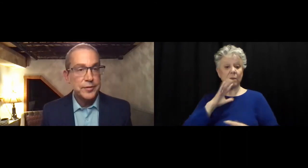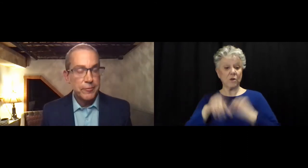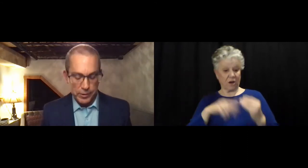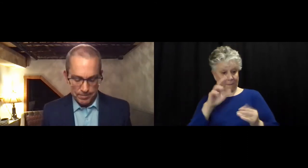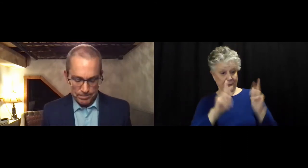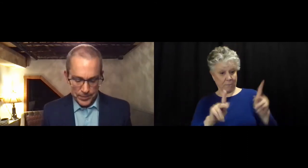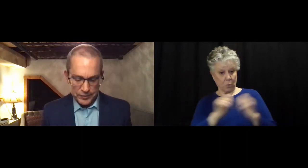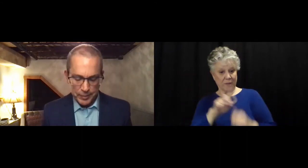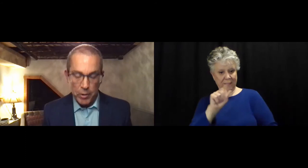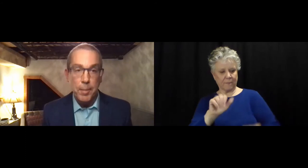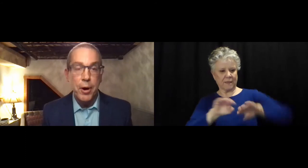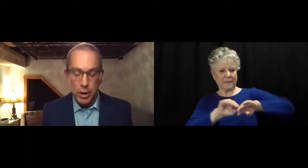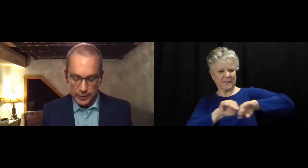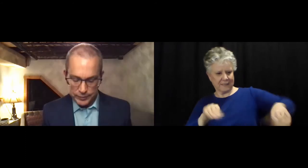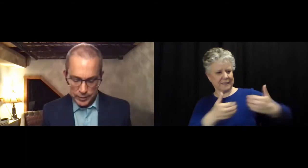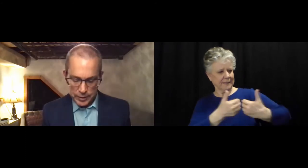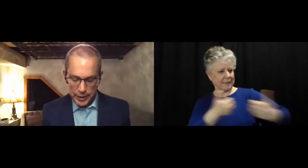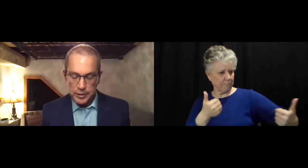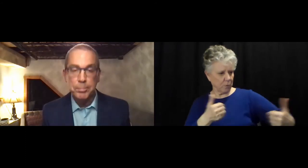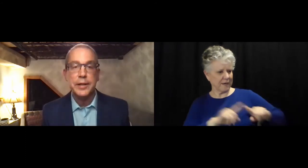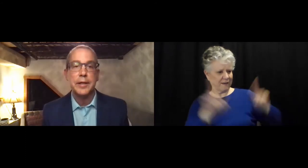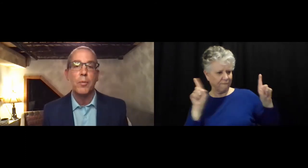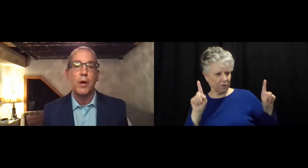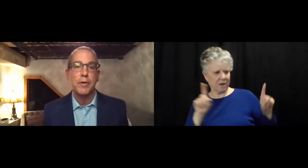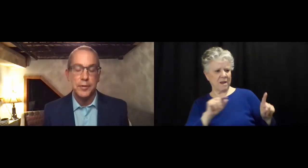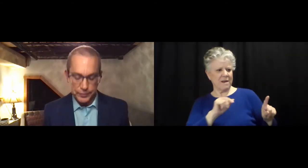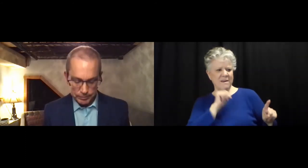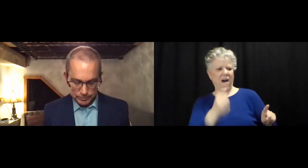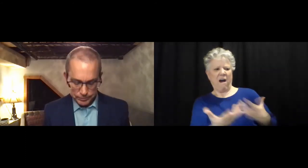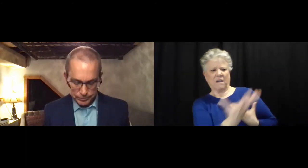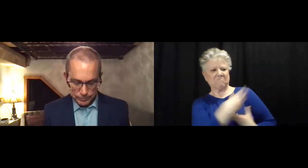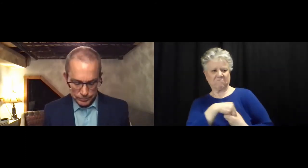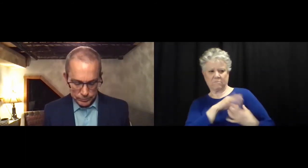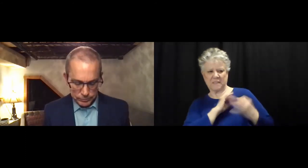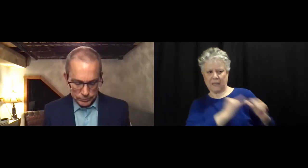as different, as somehow apart, not completely one of us.